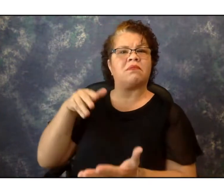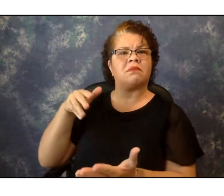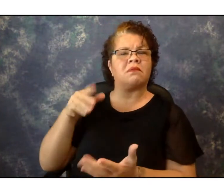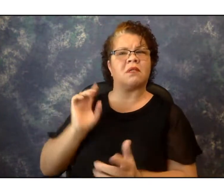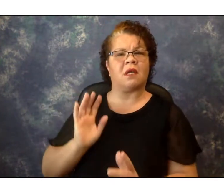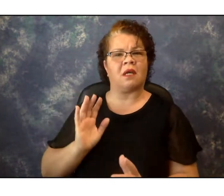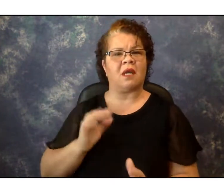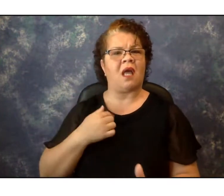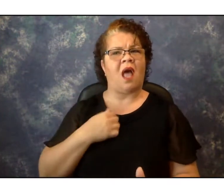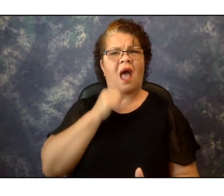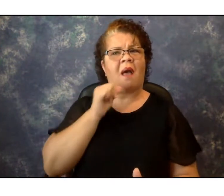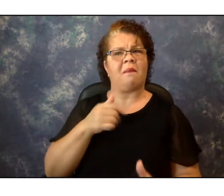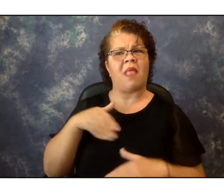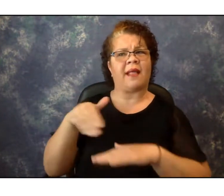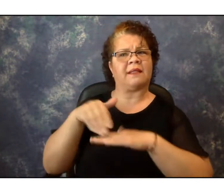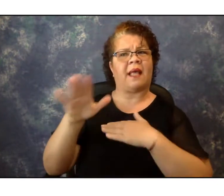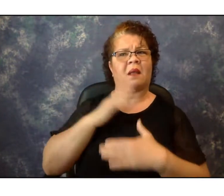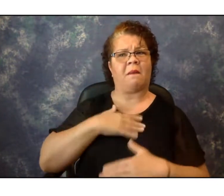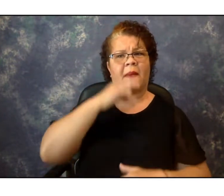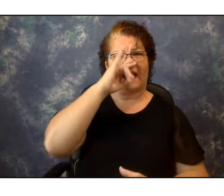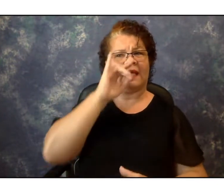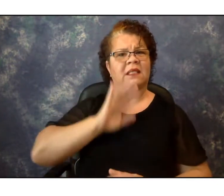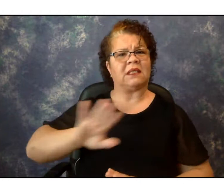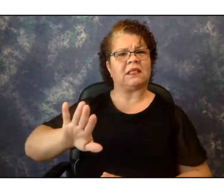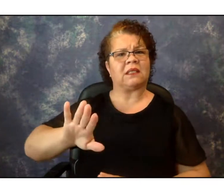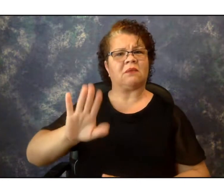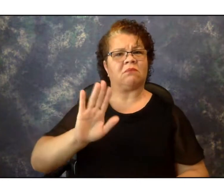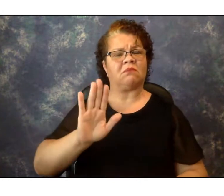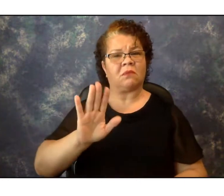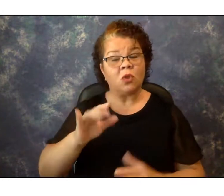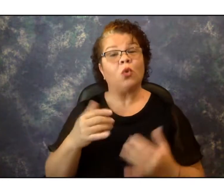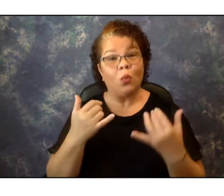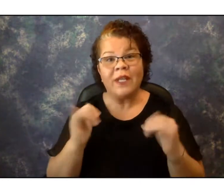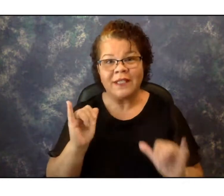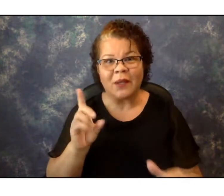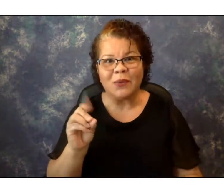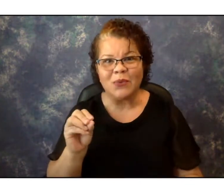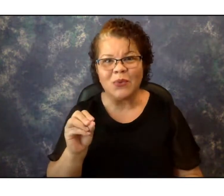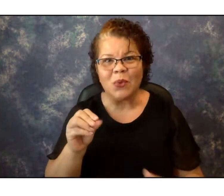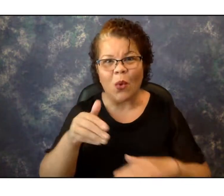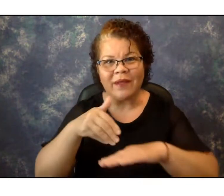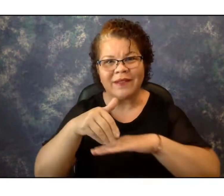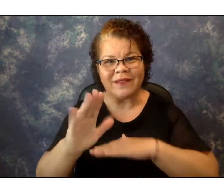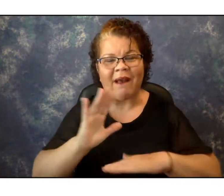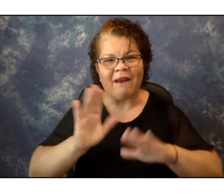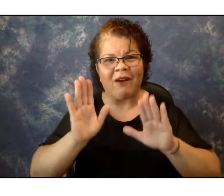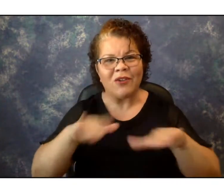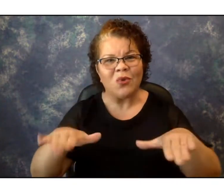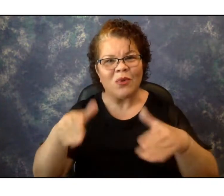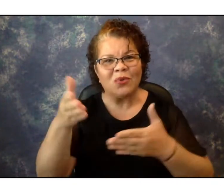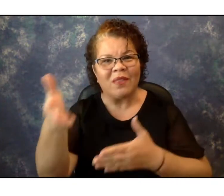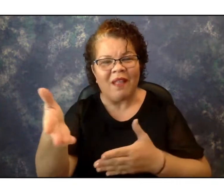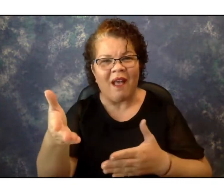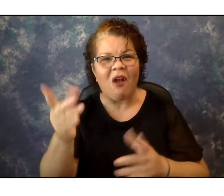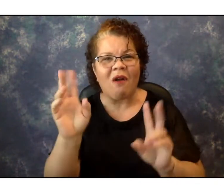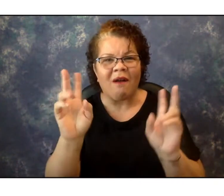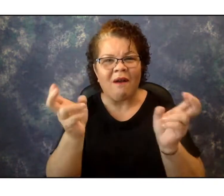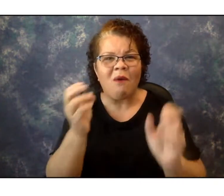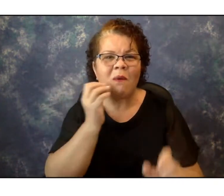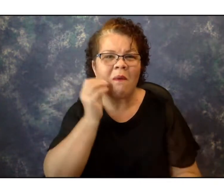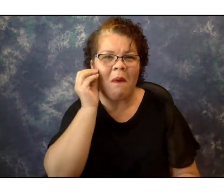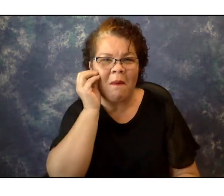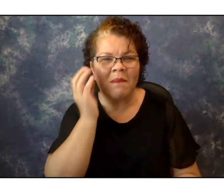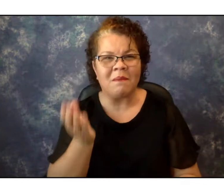kids south. That didn't happen. We still send our kids out, right? Right. Even to this day. And I think that that is part of